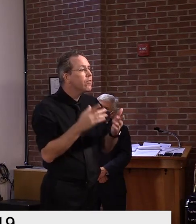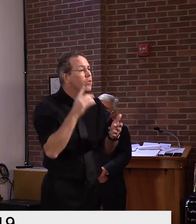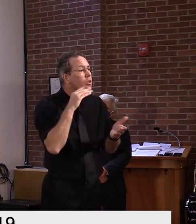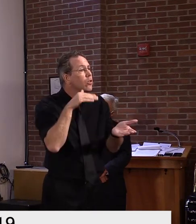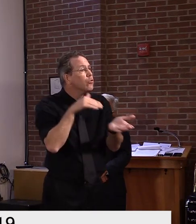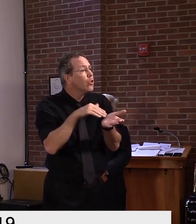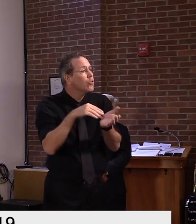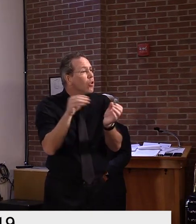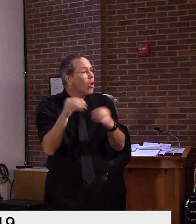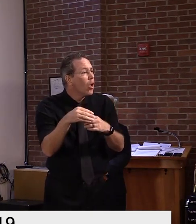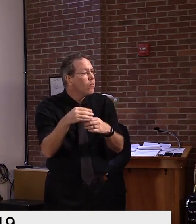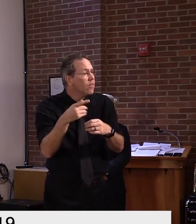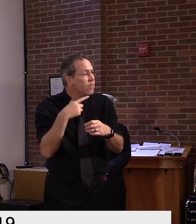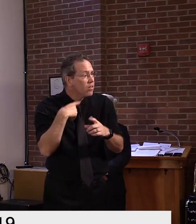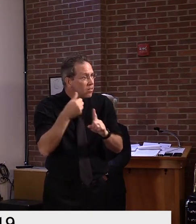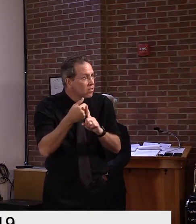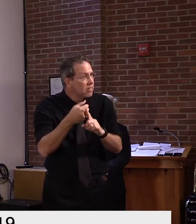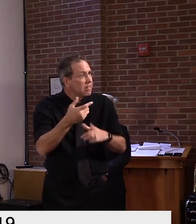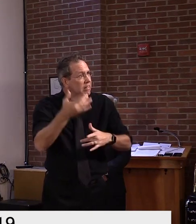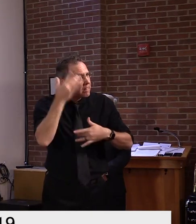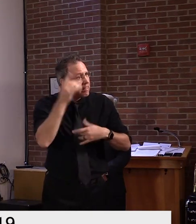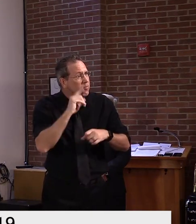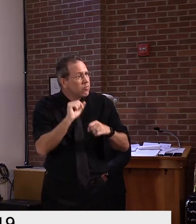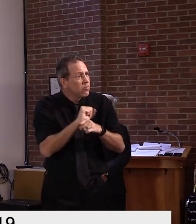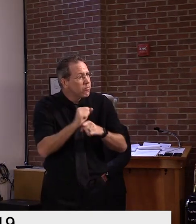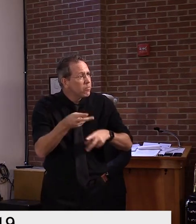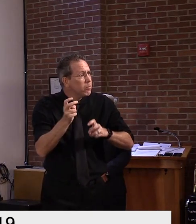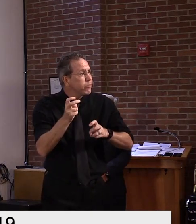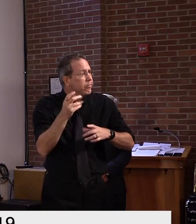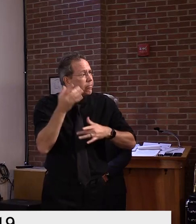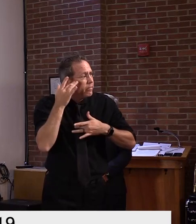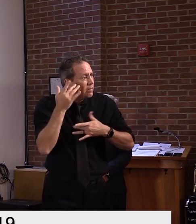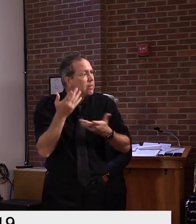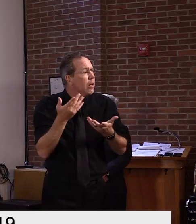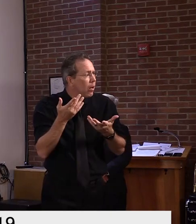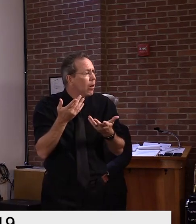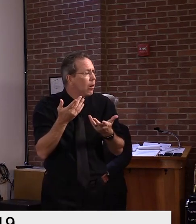be triaged appropriately within their walls, people who